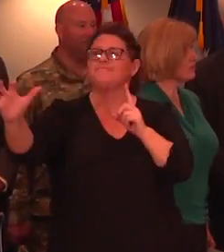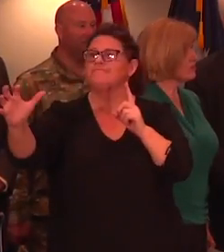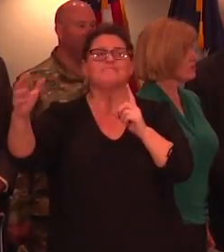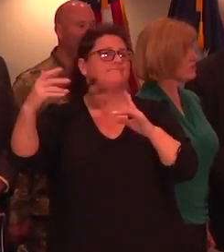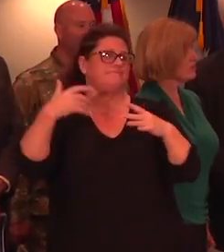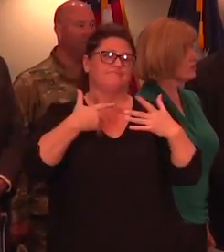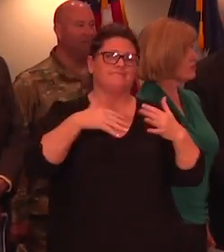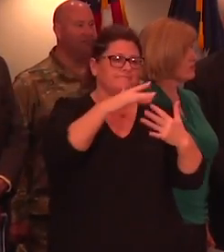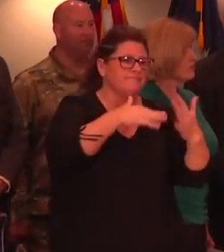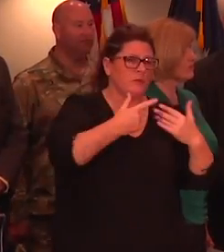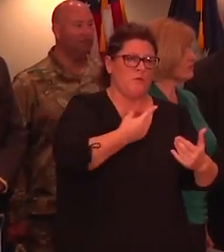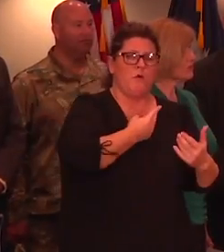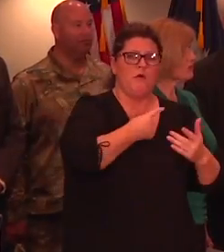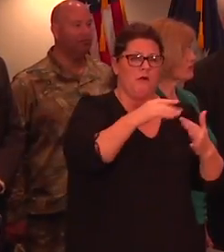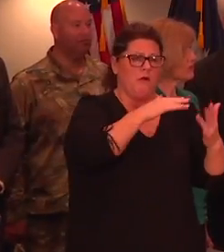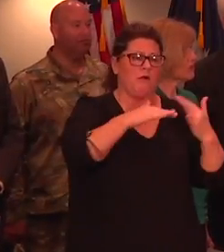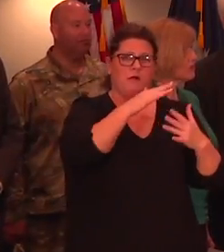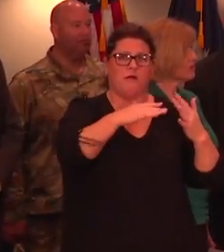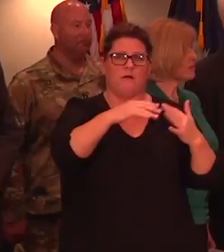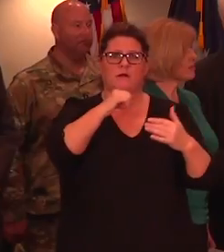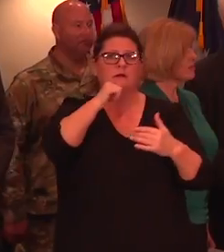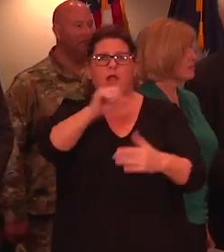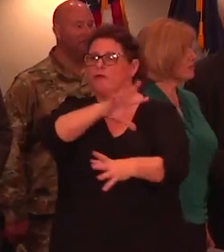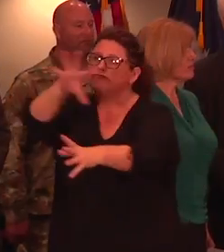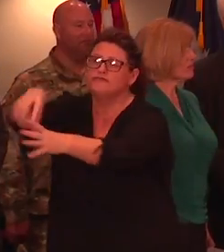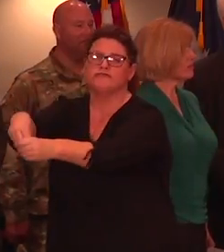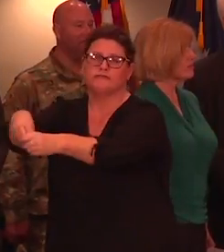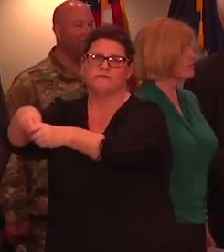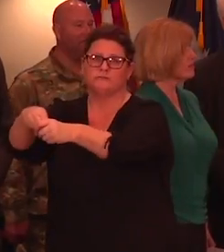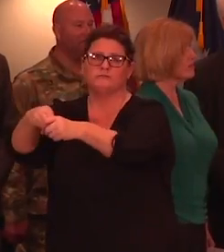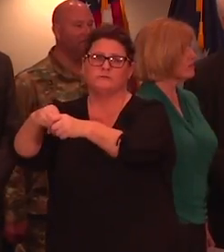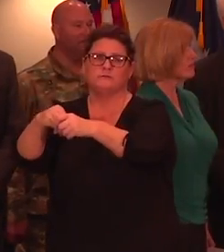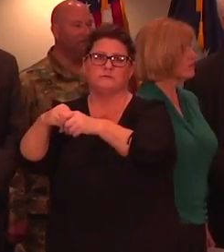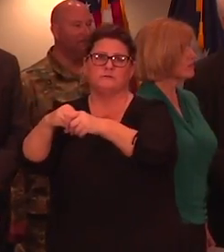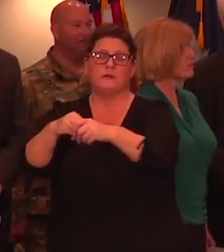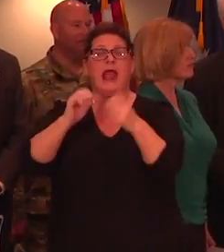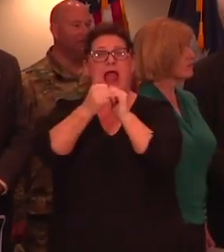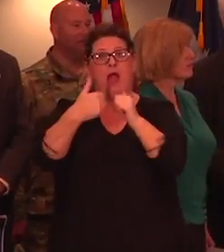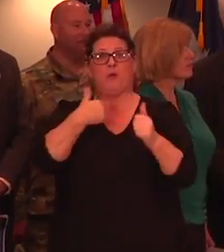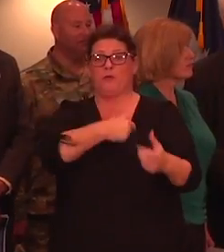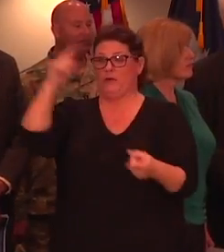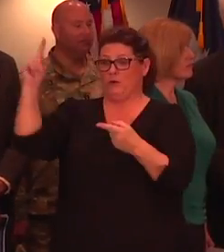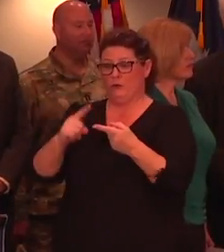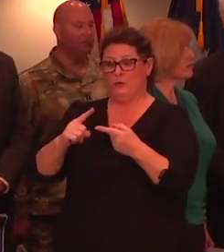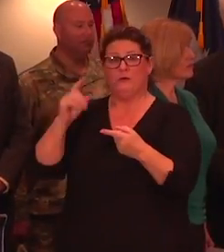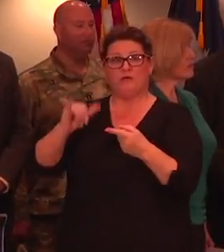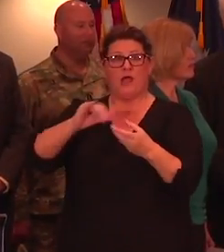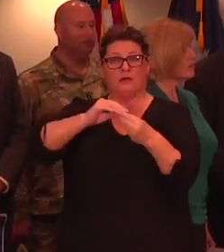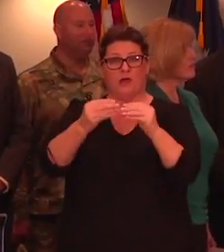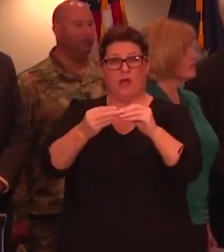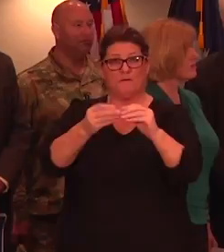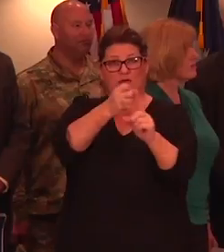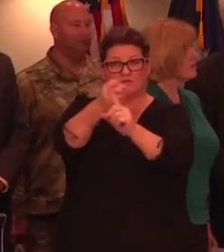whole. The number of cases that ultimately occur will depend in part on all of our efforts to practice good personal hygiene